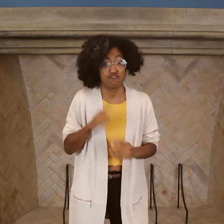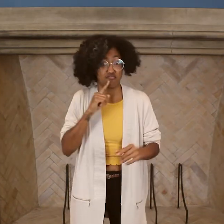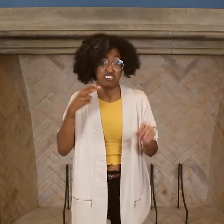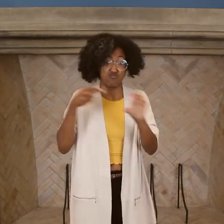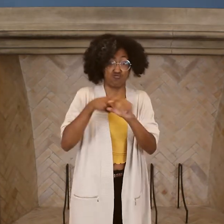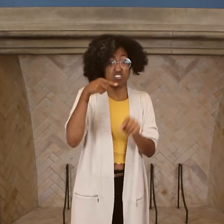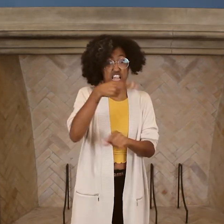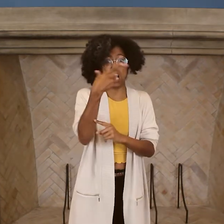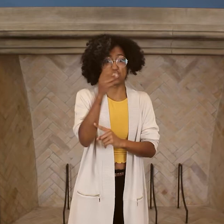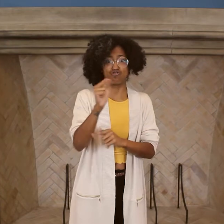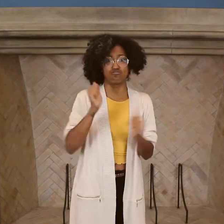my life.